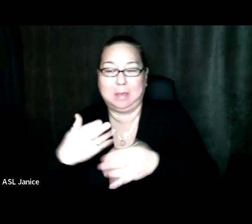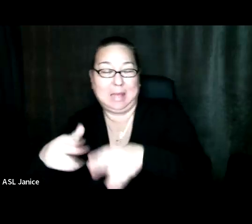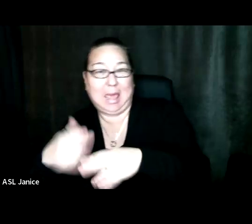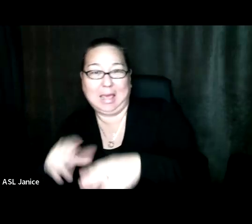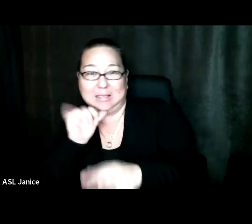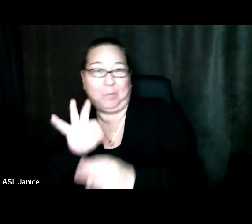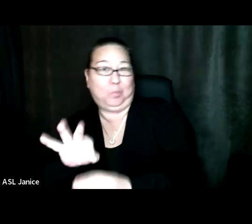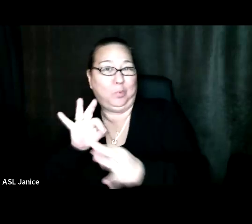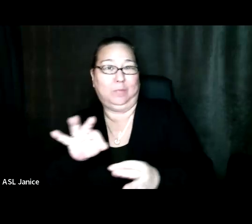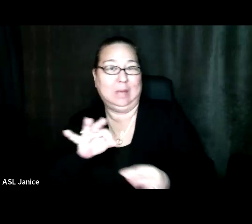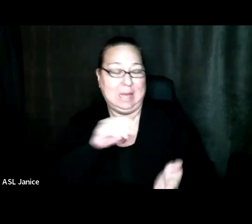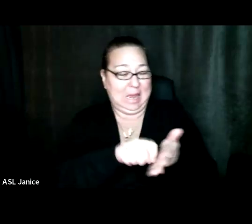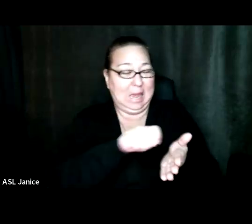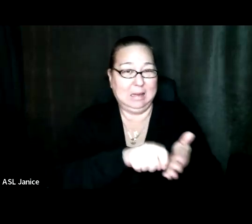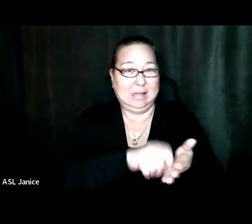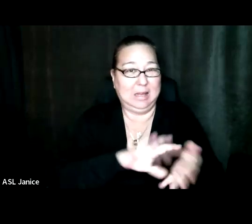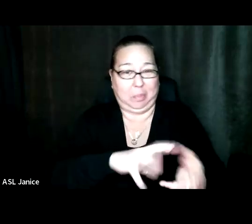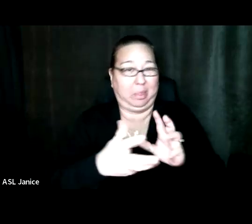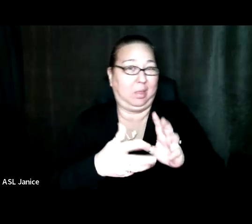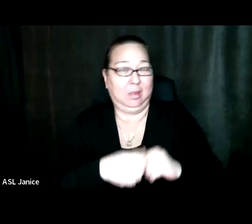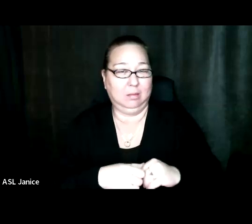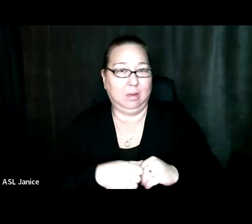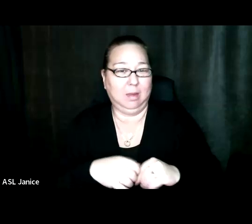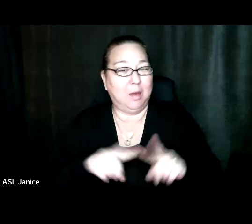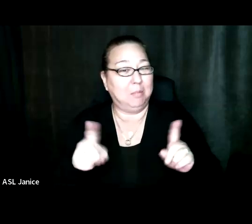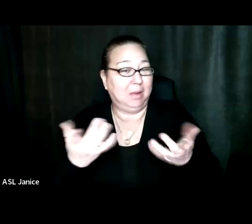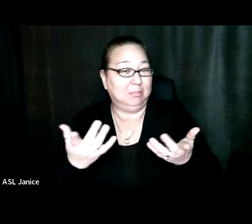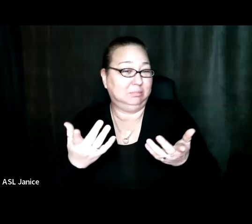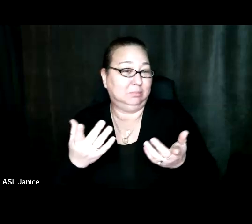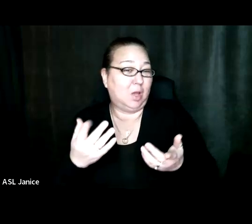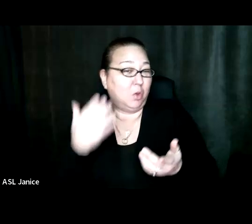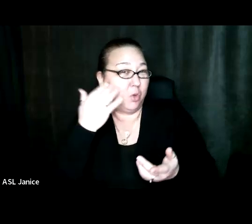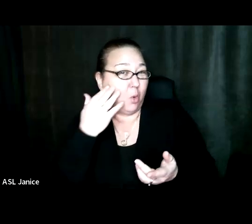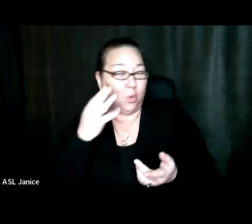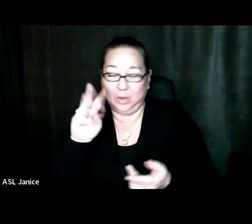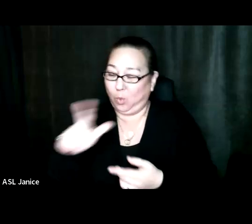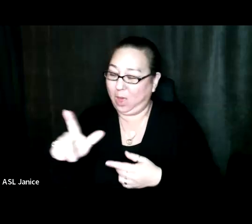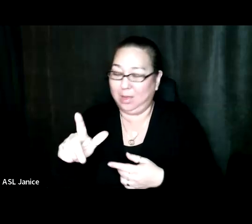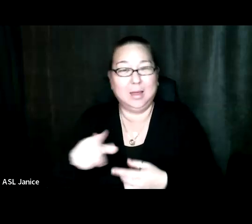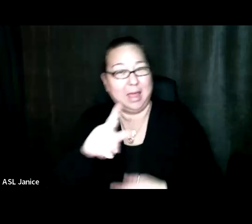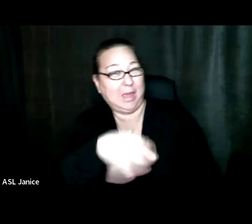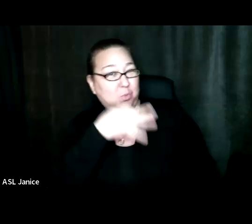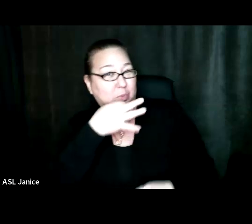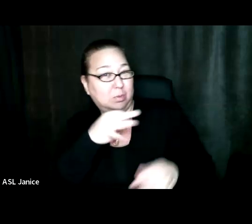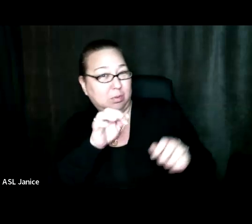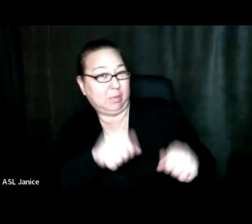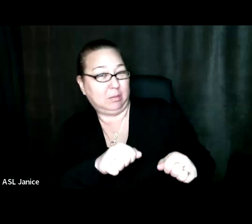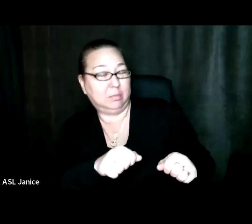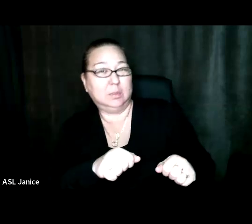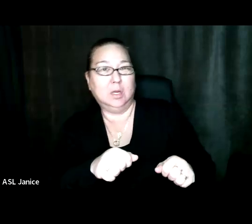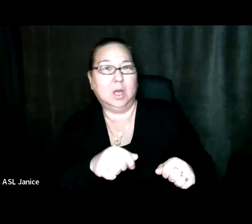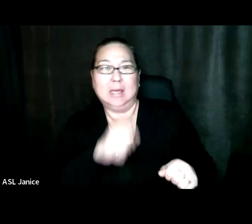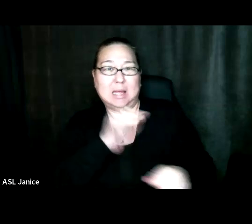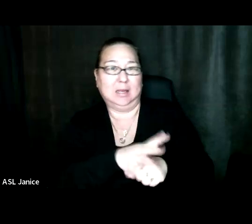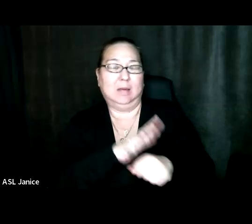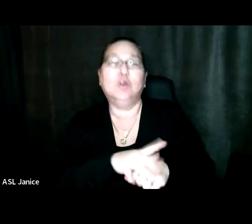wanted. Knowing how and what it looks like when these things are done well and being confident in your abilities to accomplish them were not enough. You needed